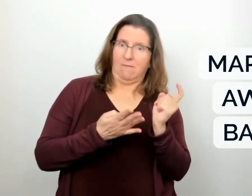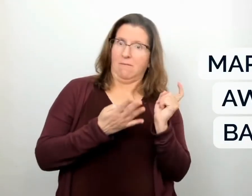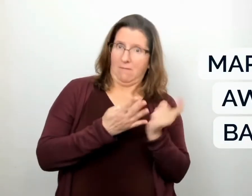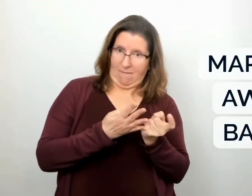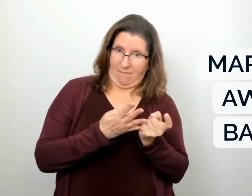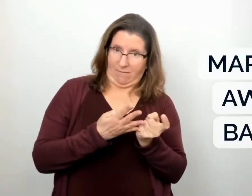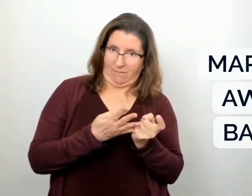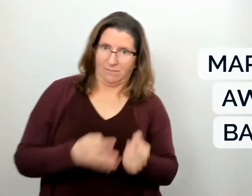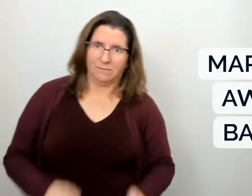marks.